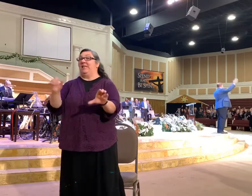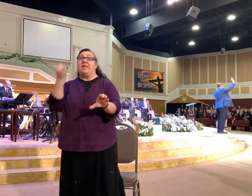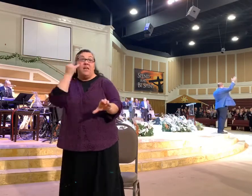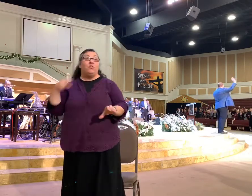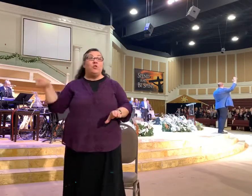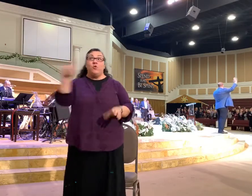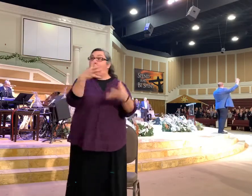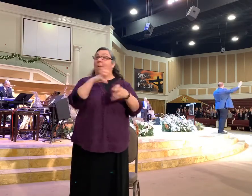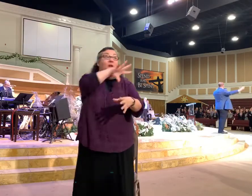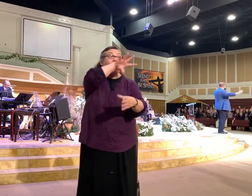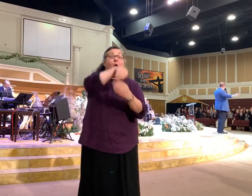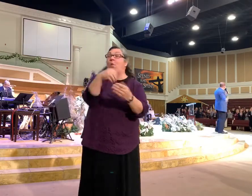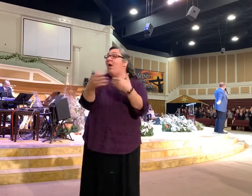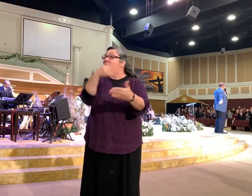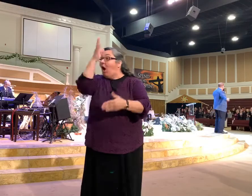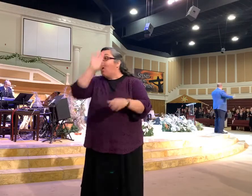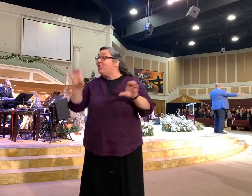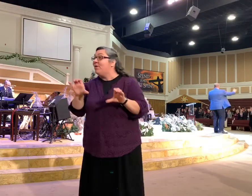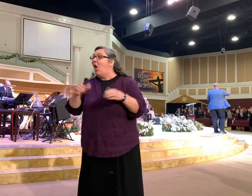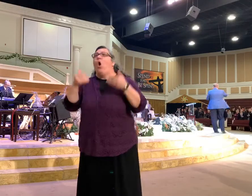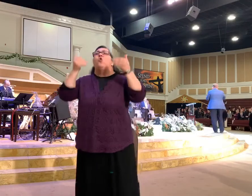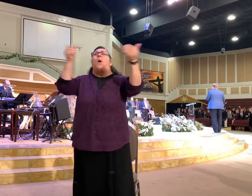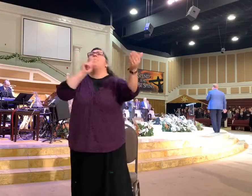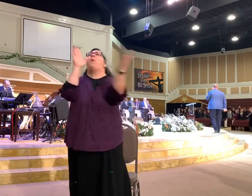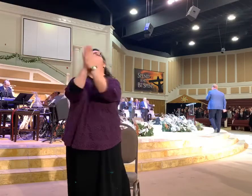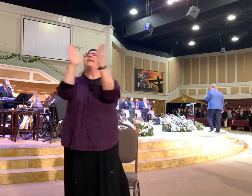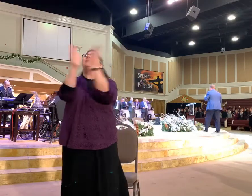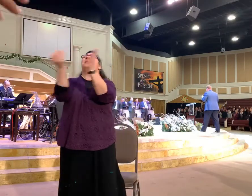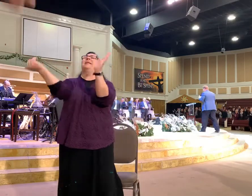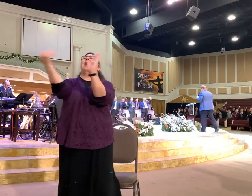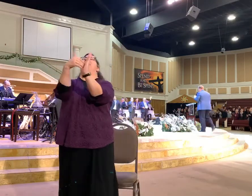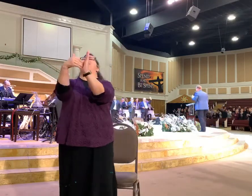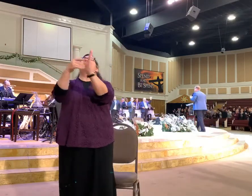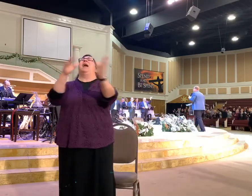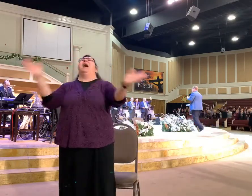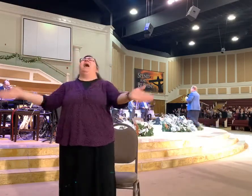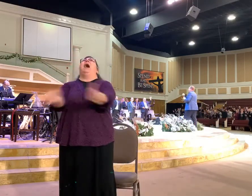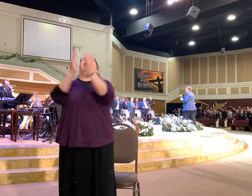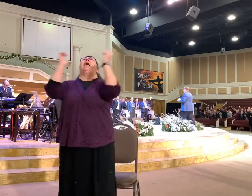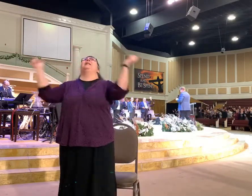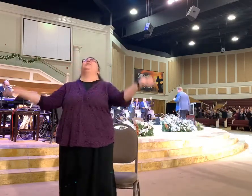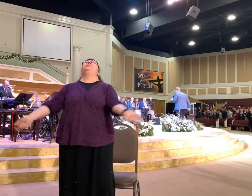you want to be a part of what God's doing, just praise him one more time right now.